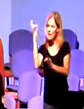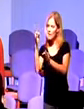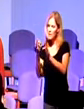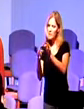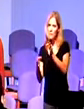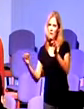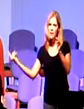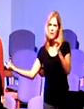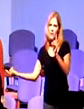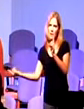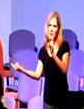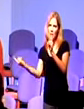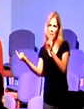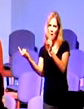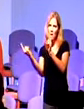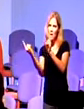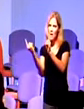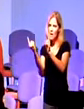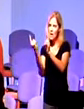I simply